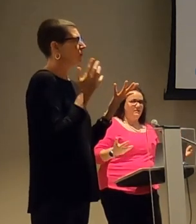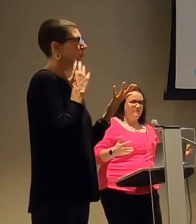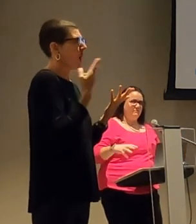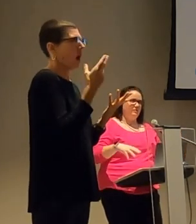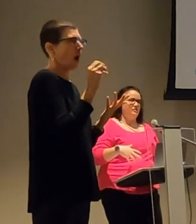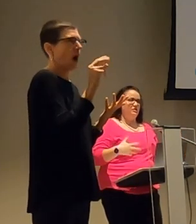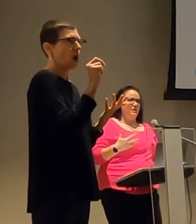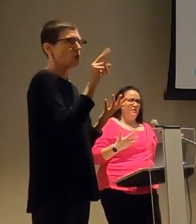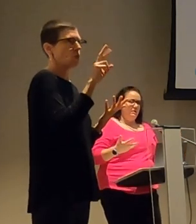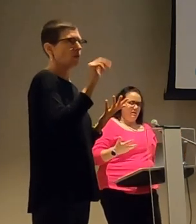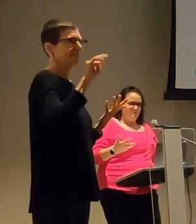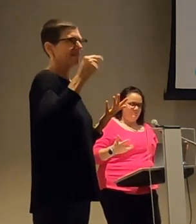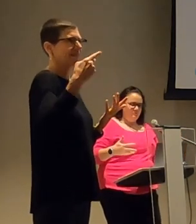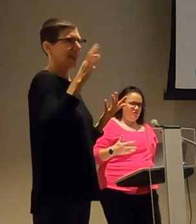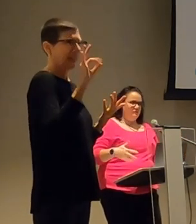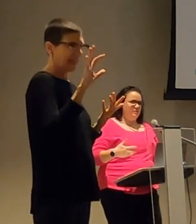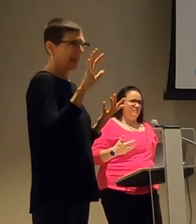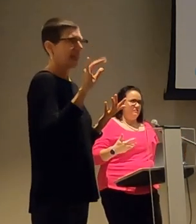honorific, which